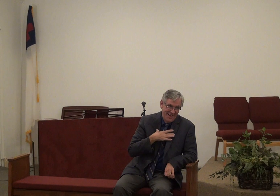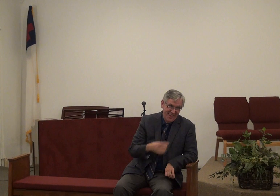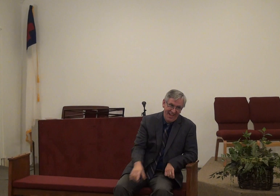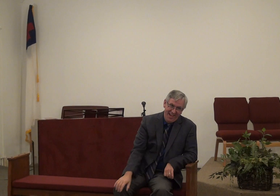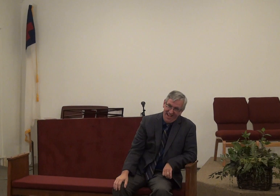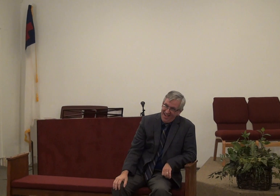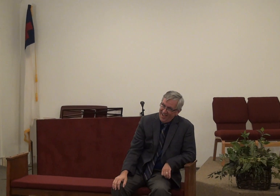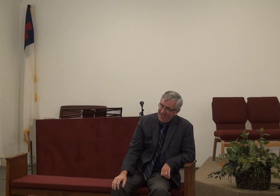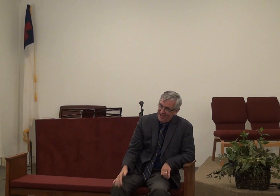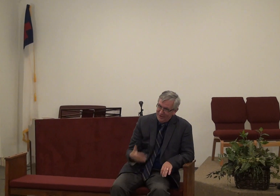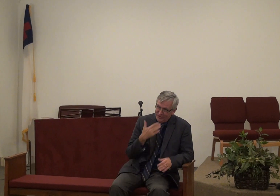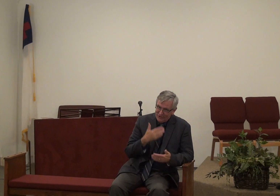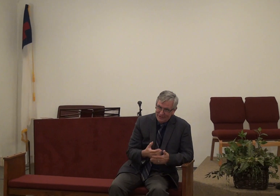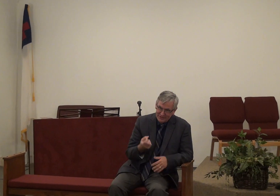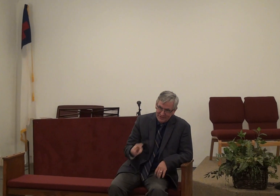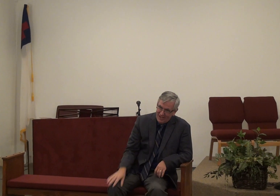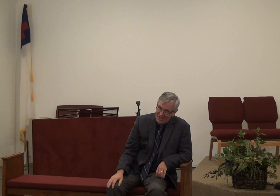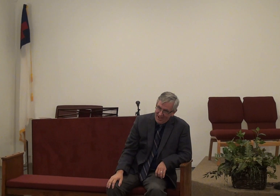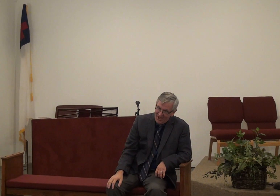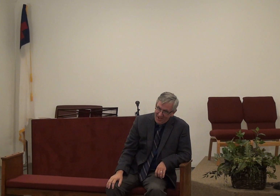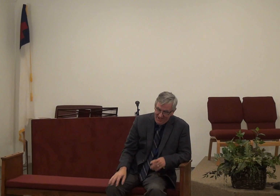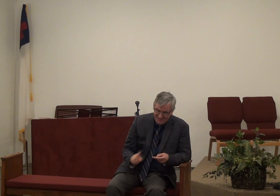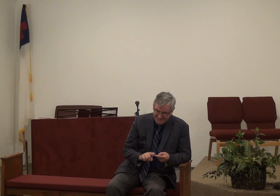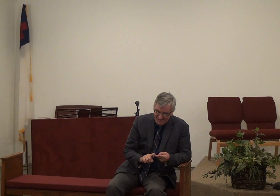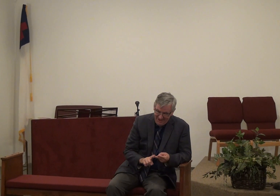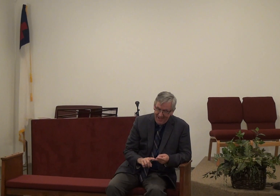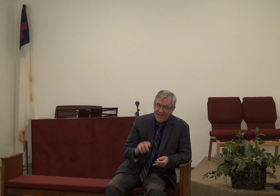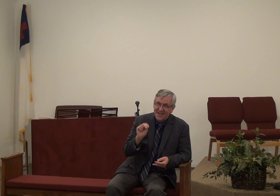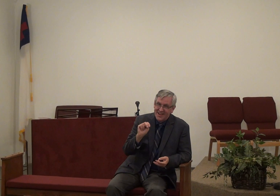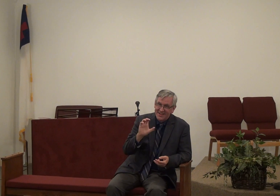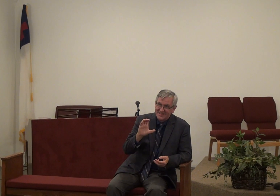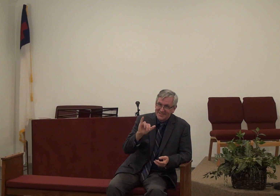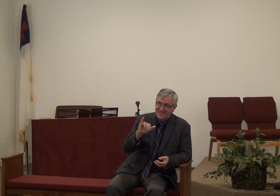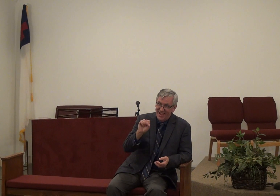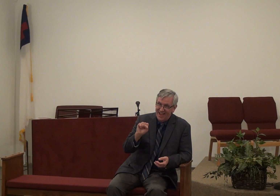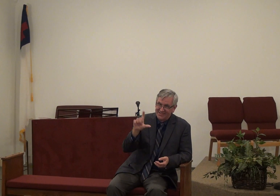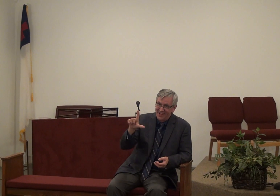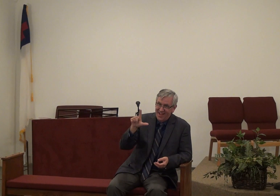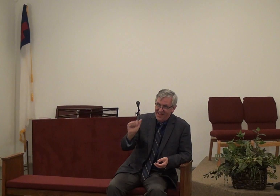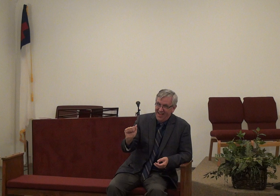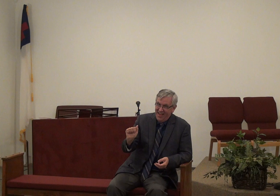NCIS. Oh, I like that. What a good show. NCIS LA.